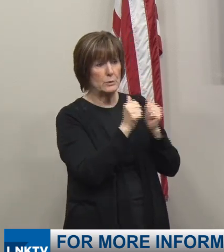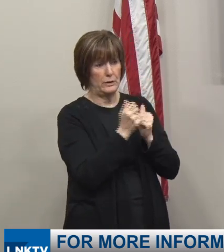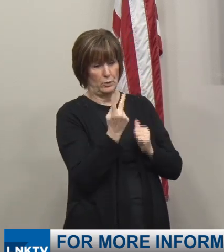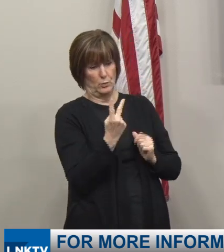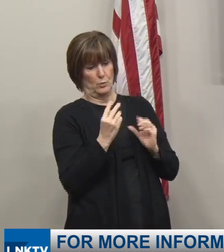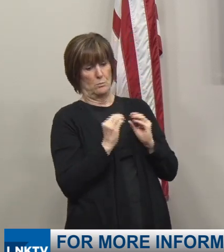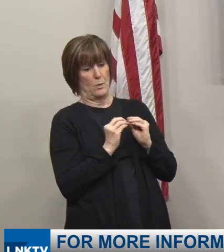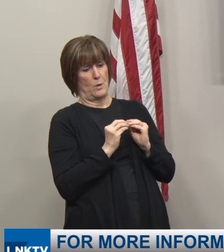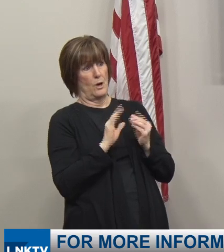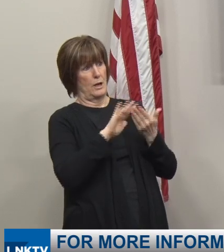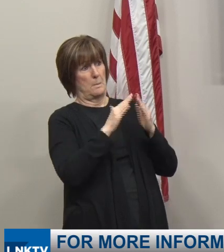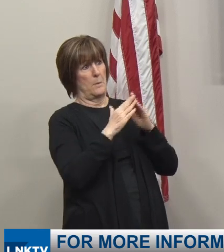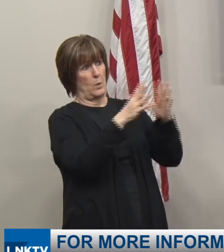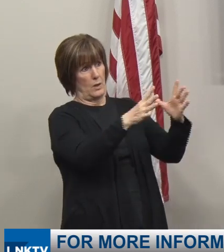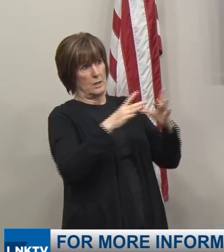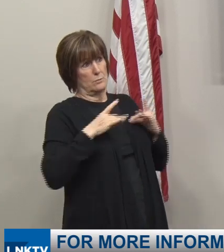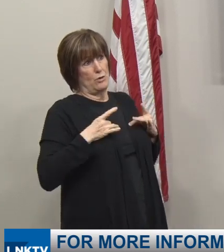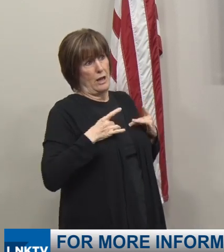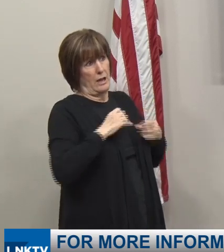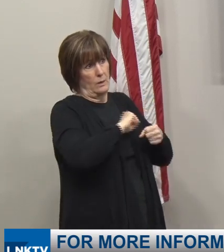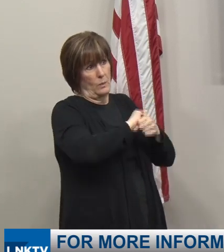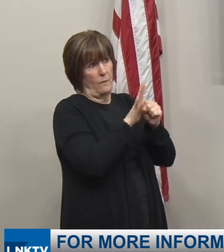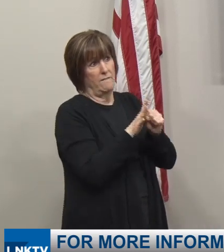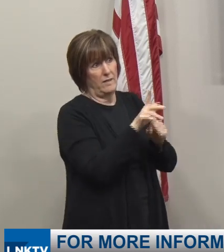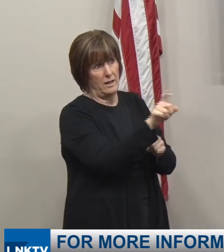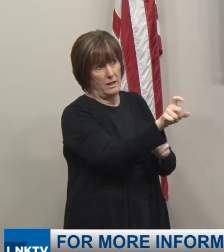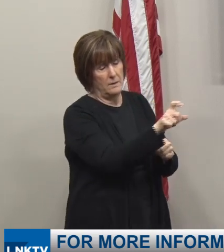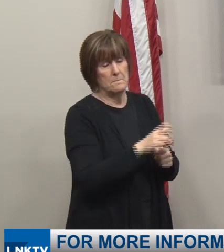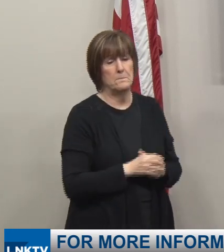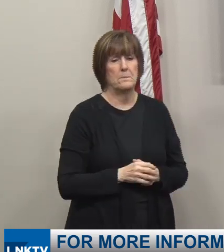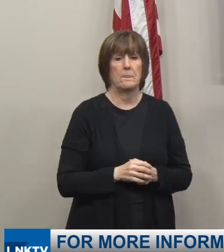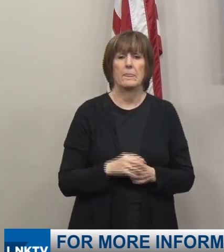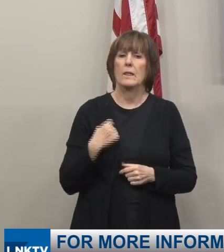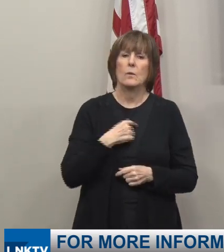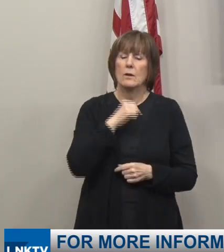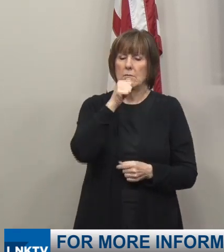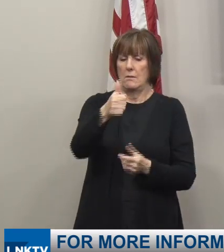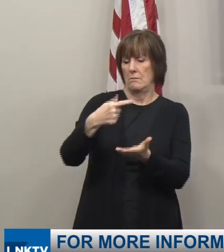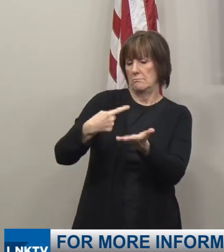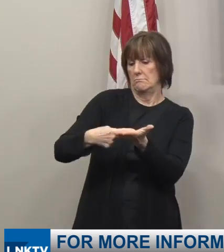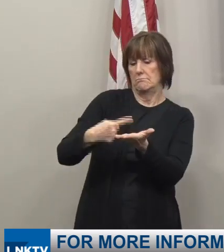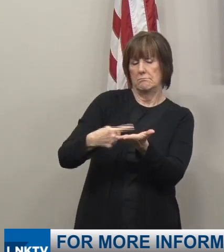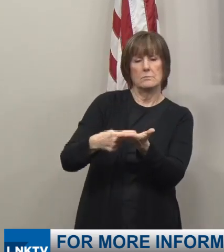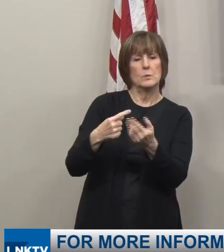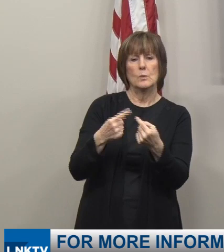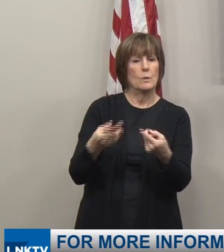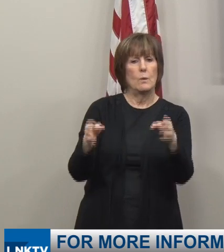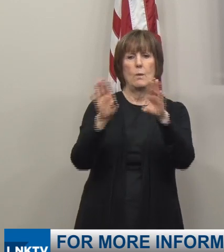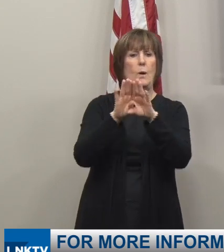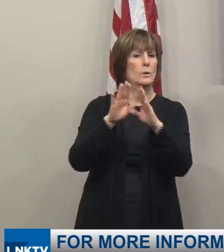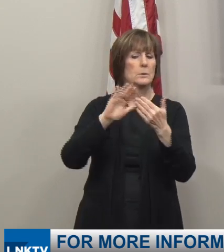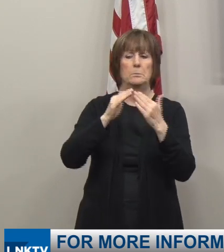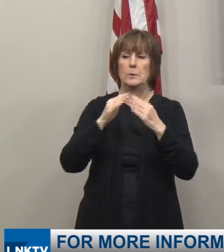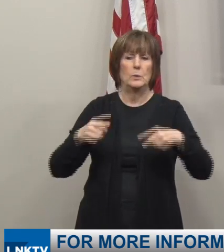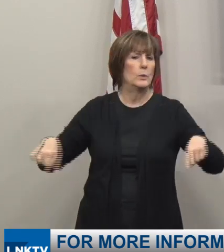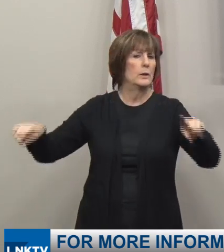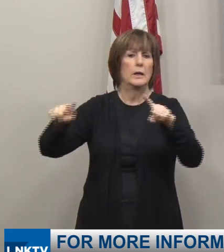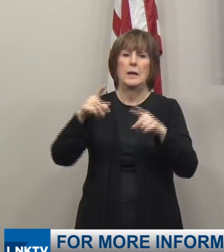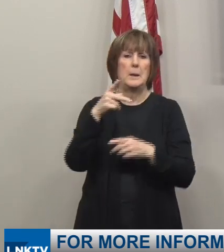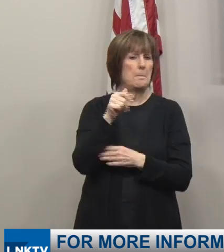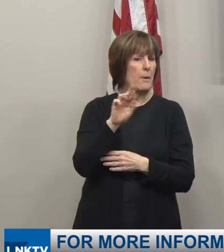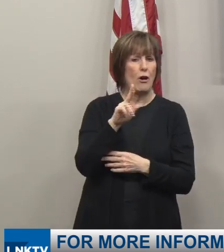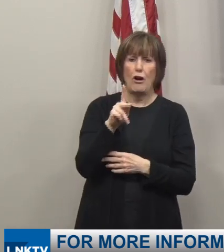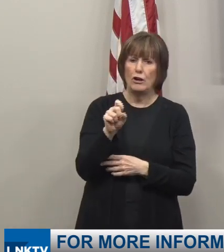of community spread? You know, we are not in discussions about closing community parks because we know that to